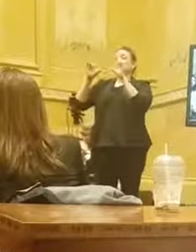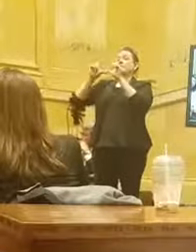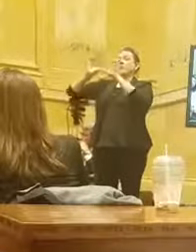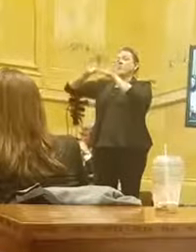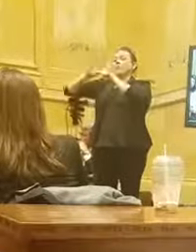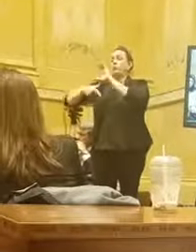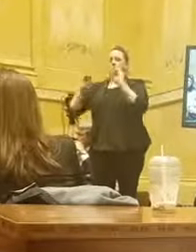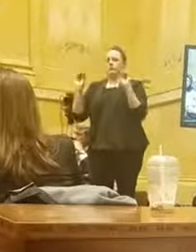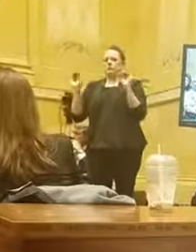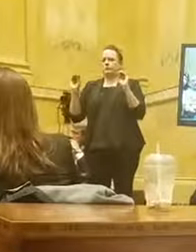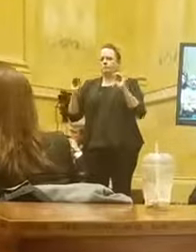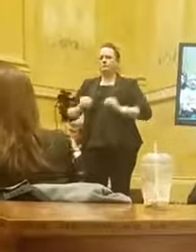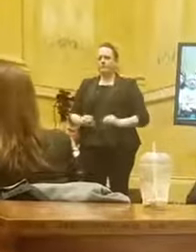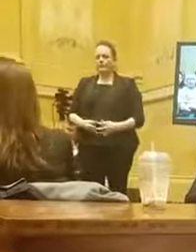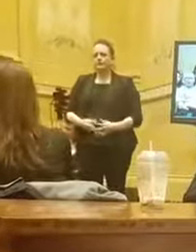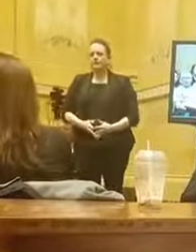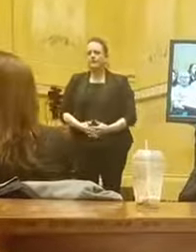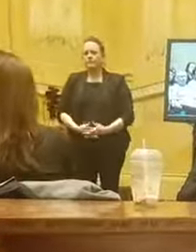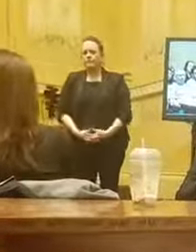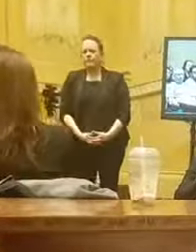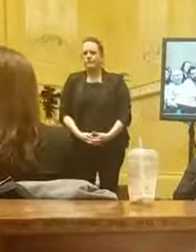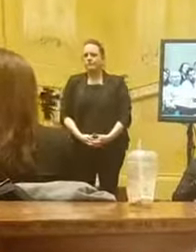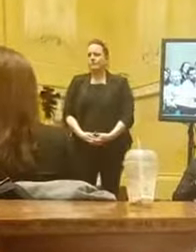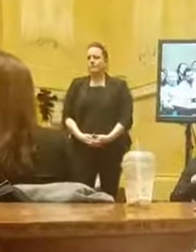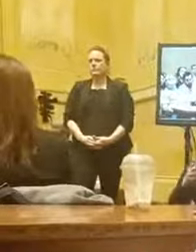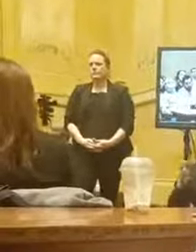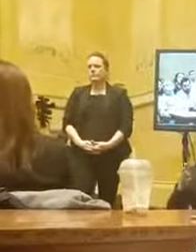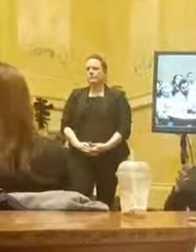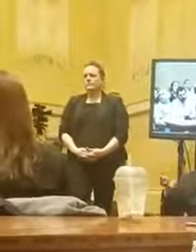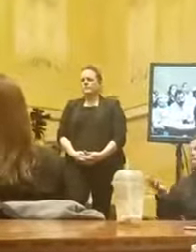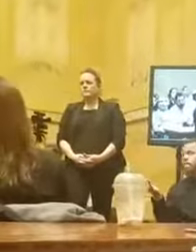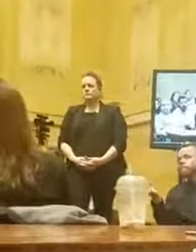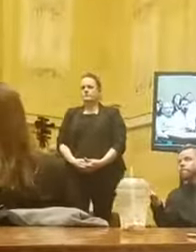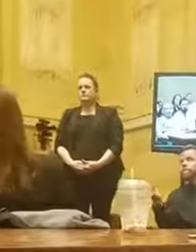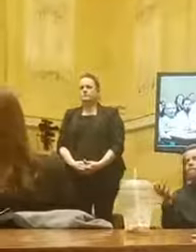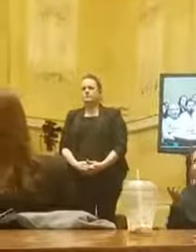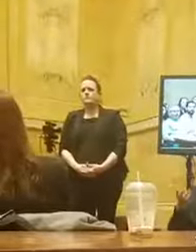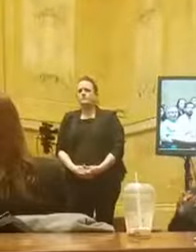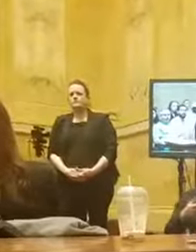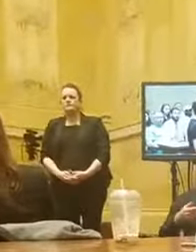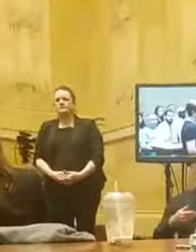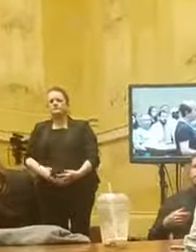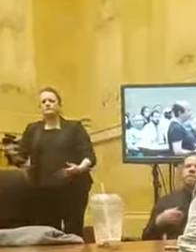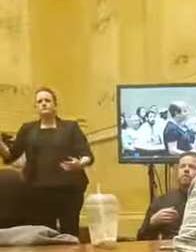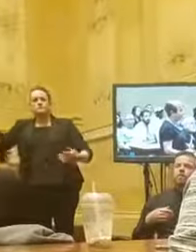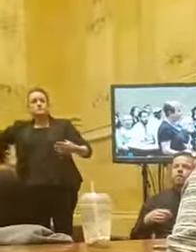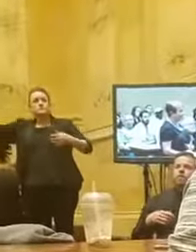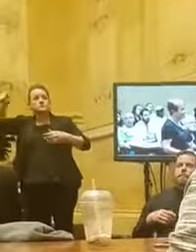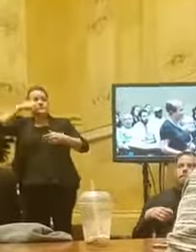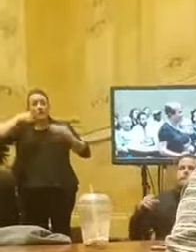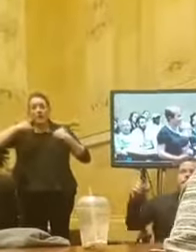Do we have students in the world who are in the interpretation program? I believe we do, yes.